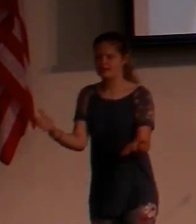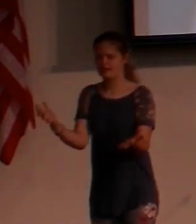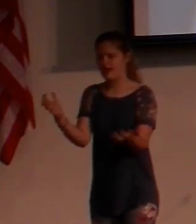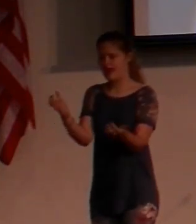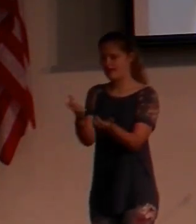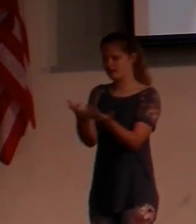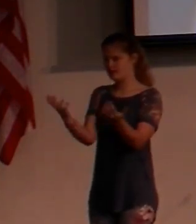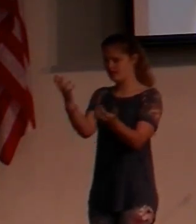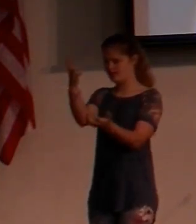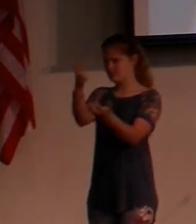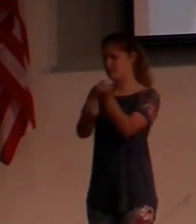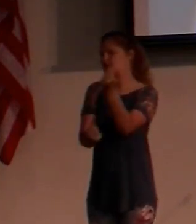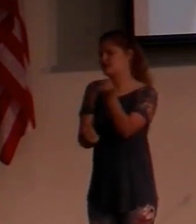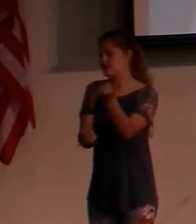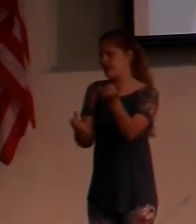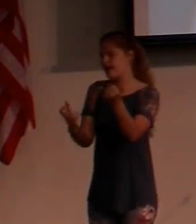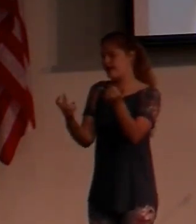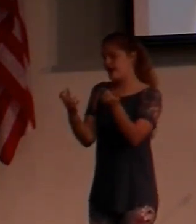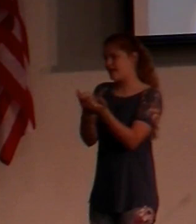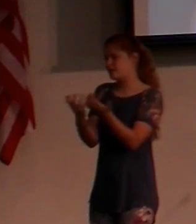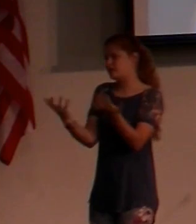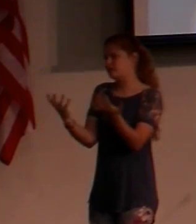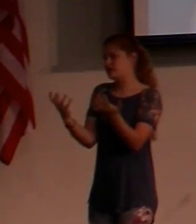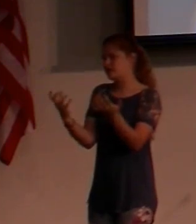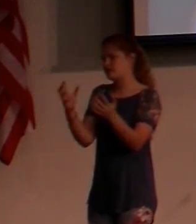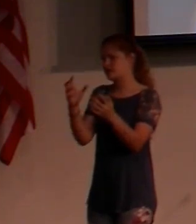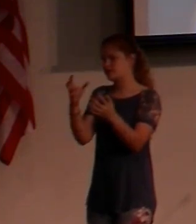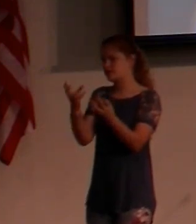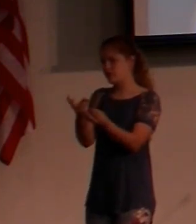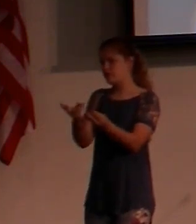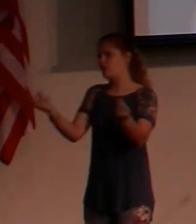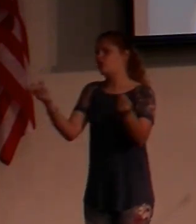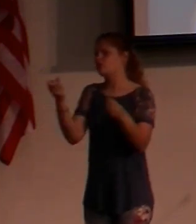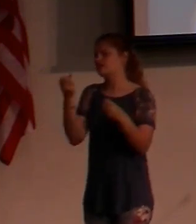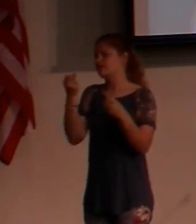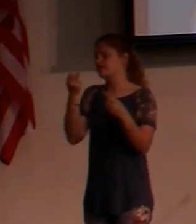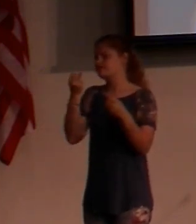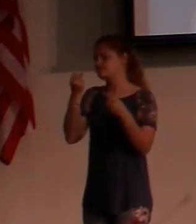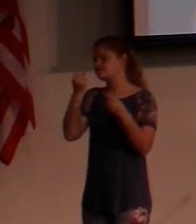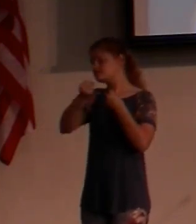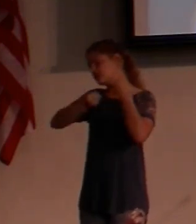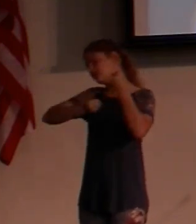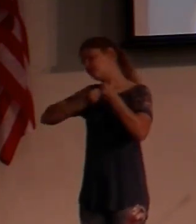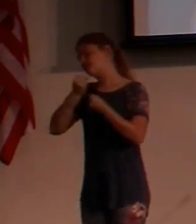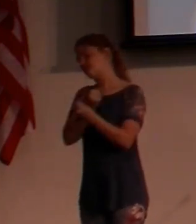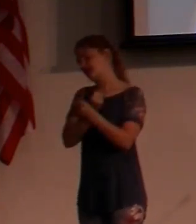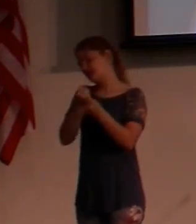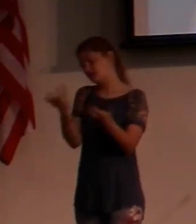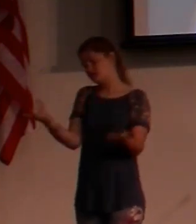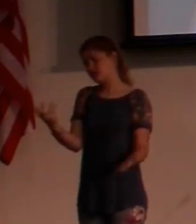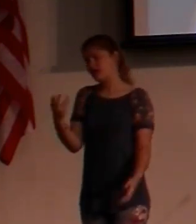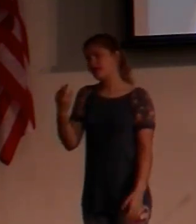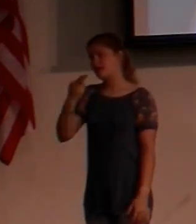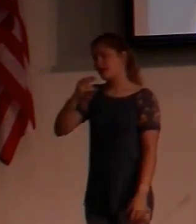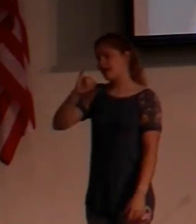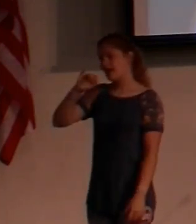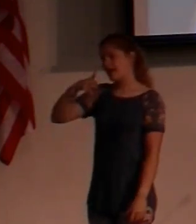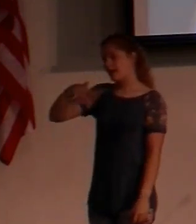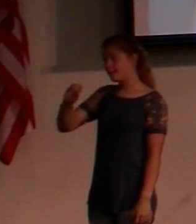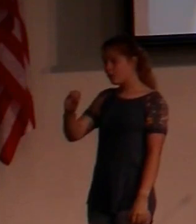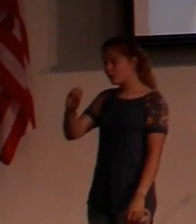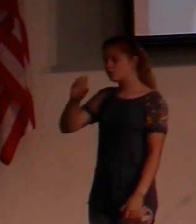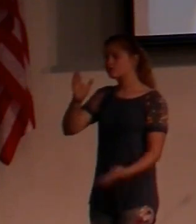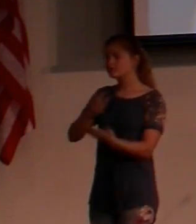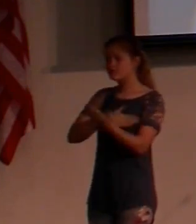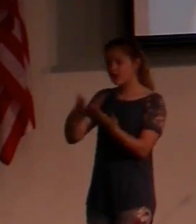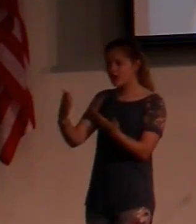you solve everything with your fists. So that first day, I felt pretty lonely up there doing the hippo song by myself. Even the Americans